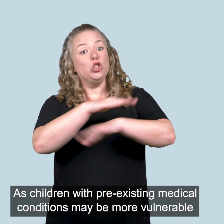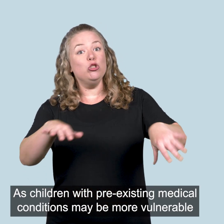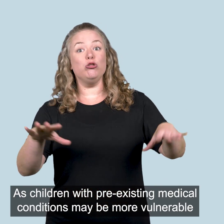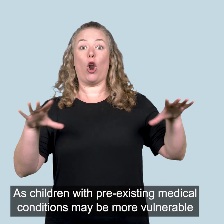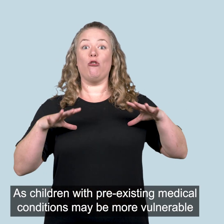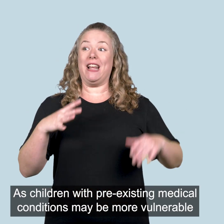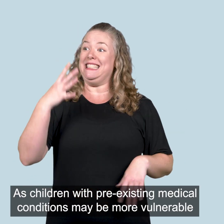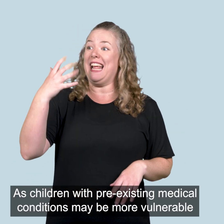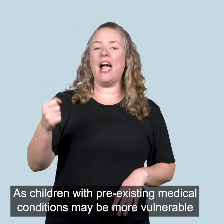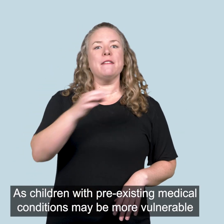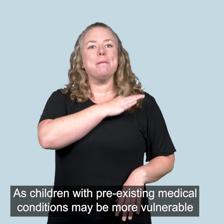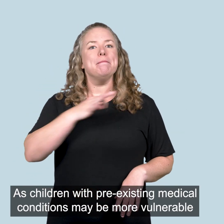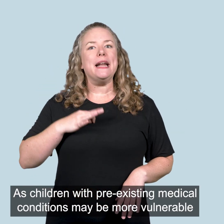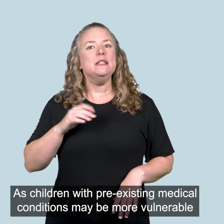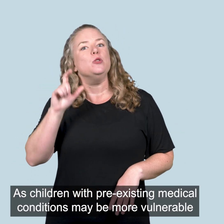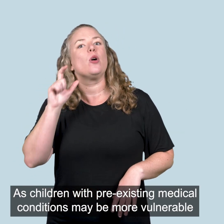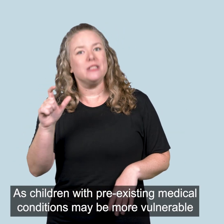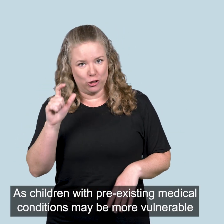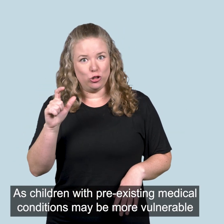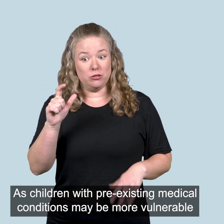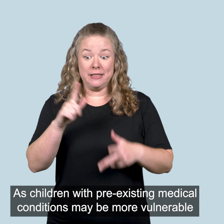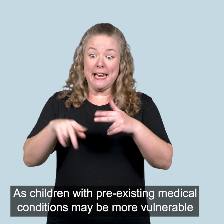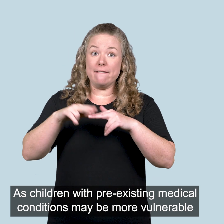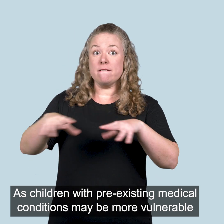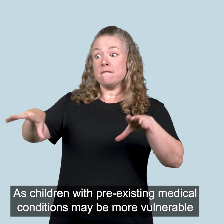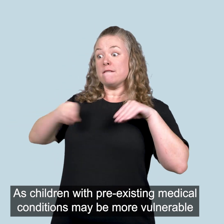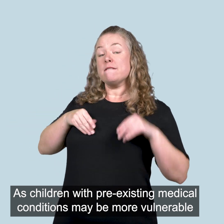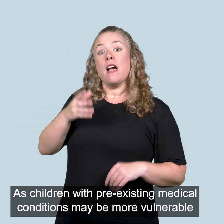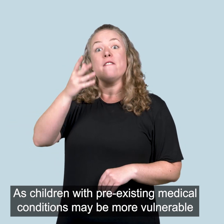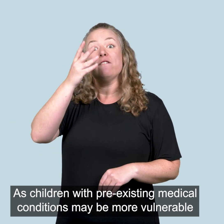As children with pre-existing medical conditions may be more vulnerable